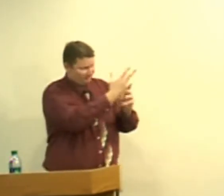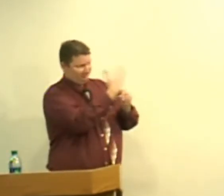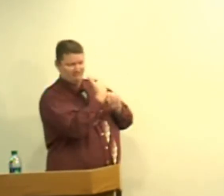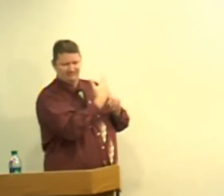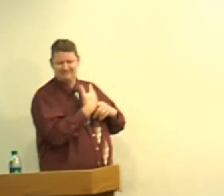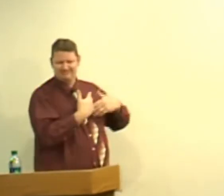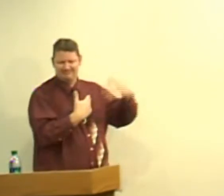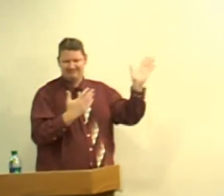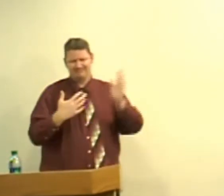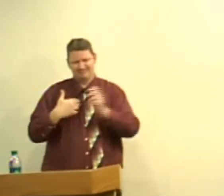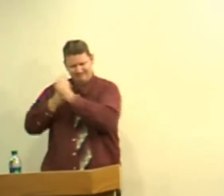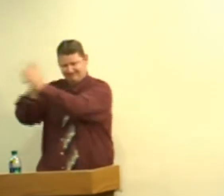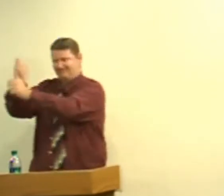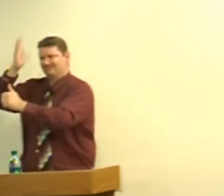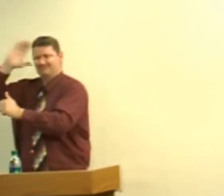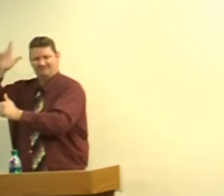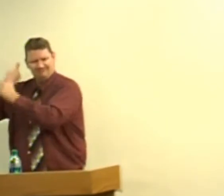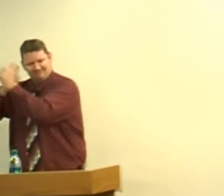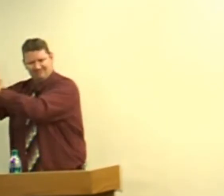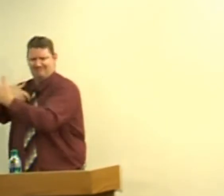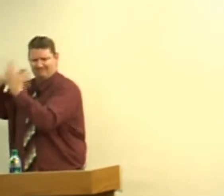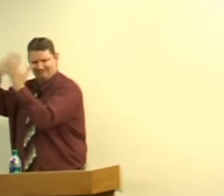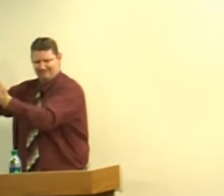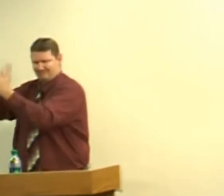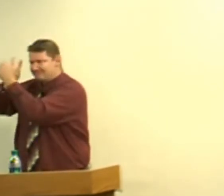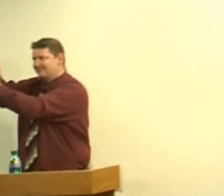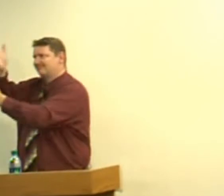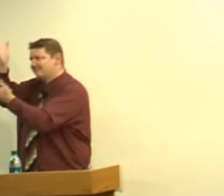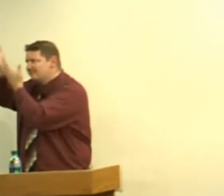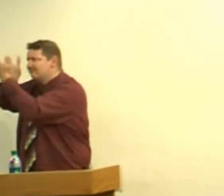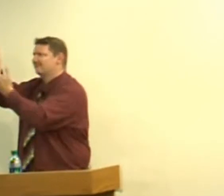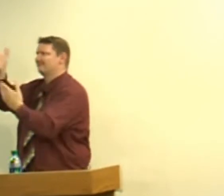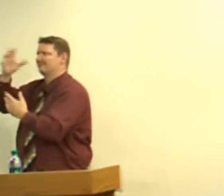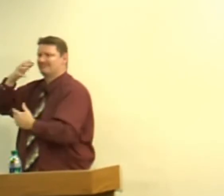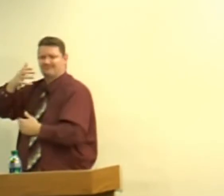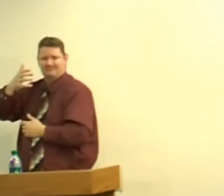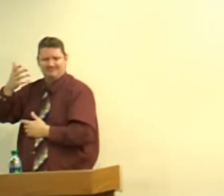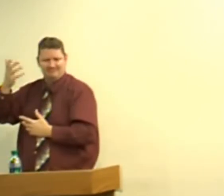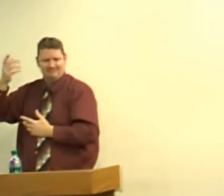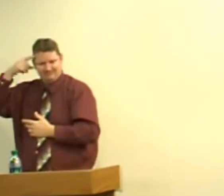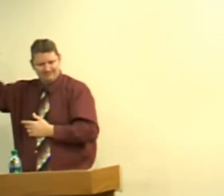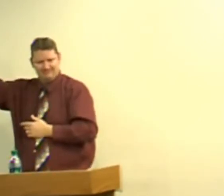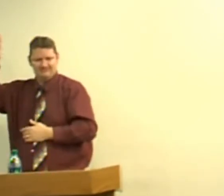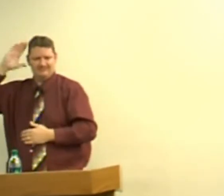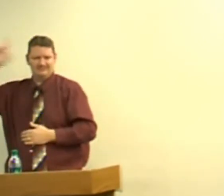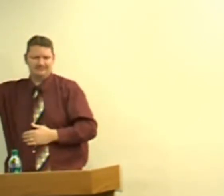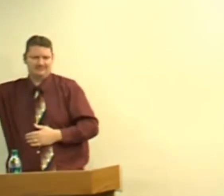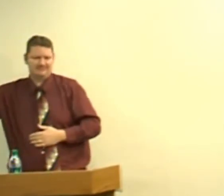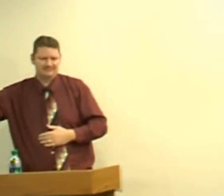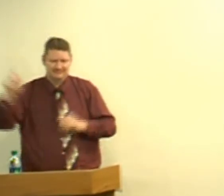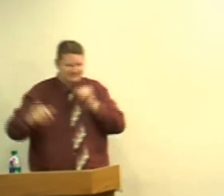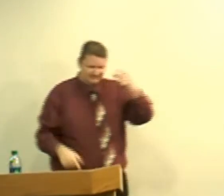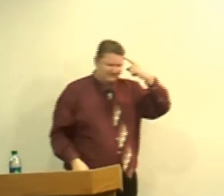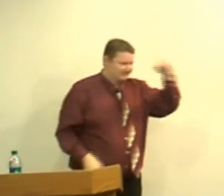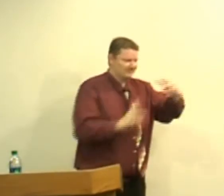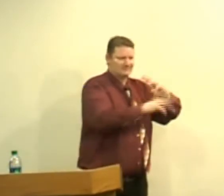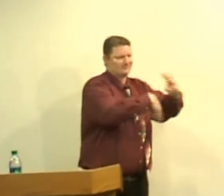Or do you move, or try, to go to your own, to follow the Lord, to follow His teachings,